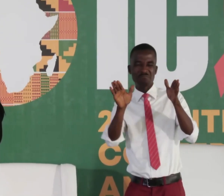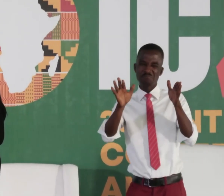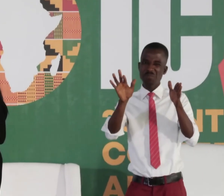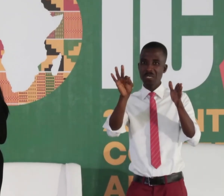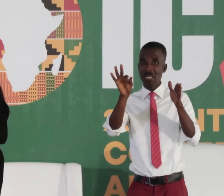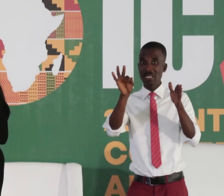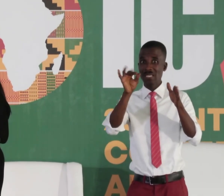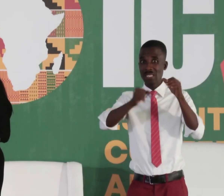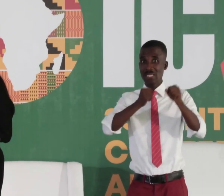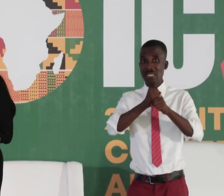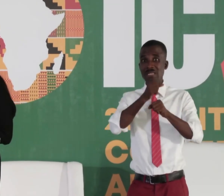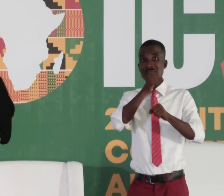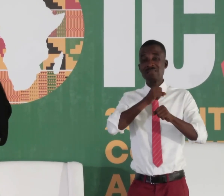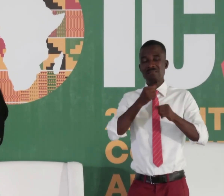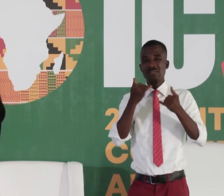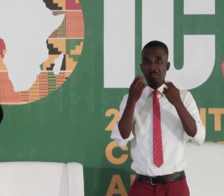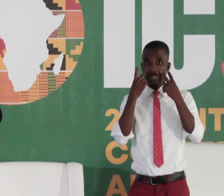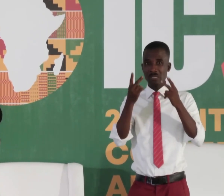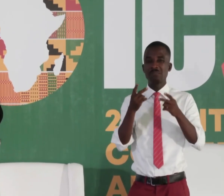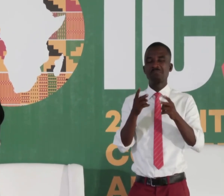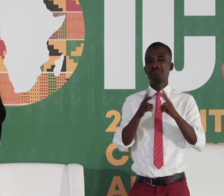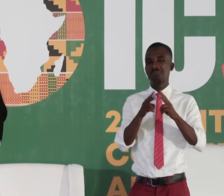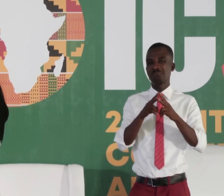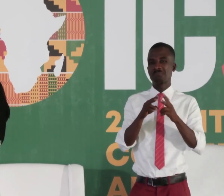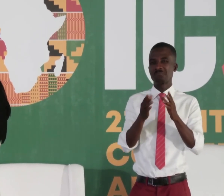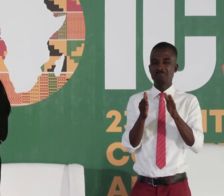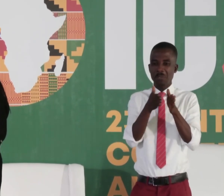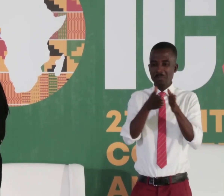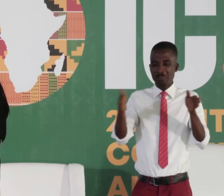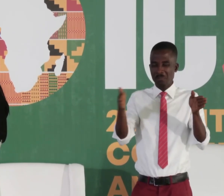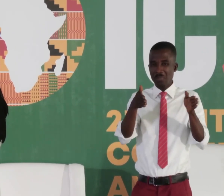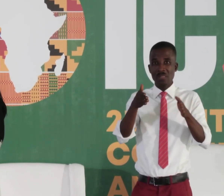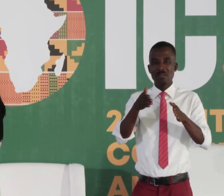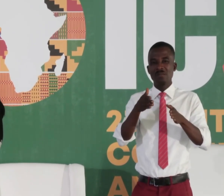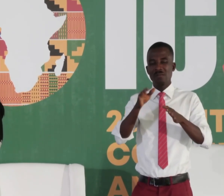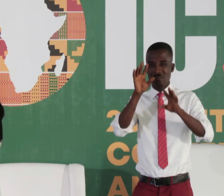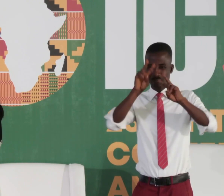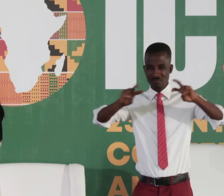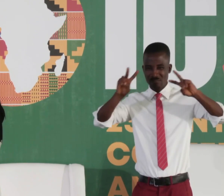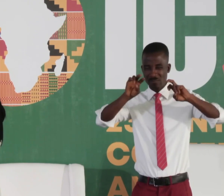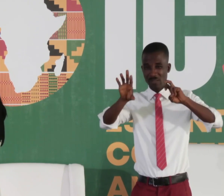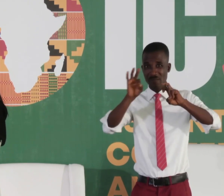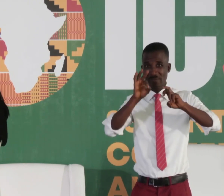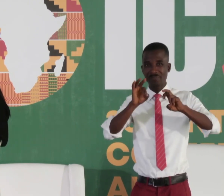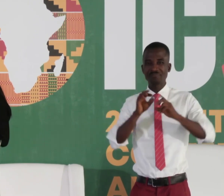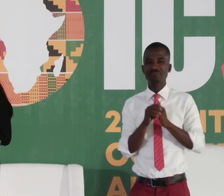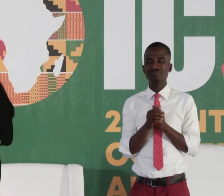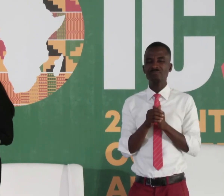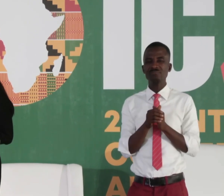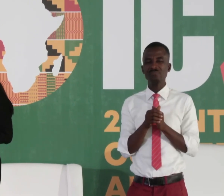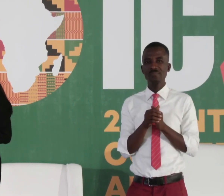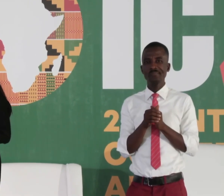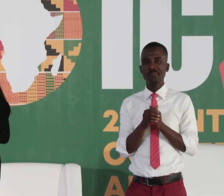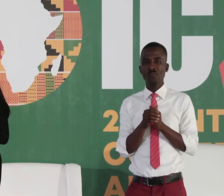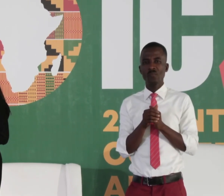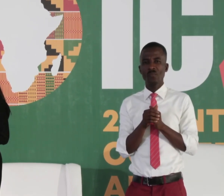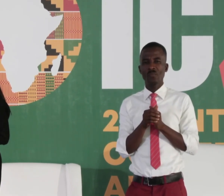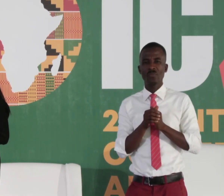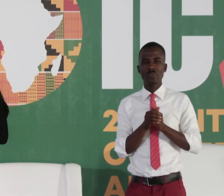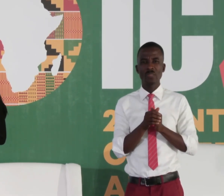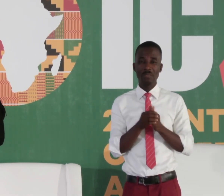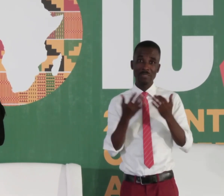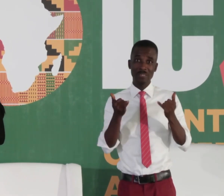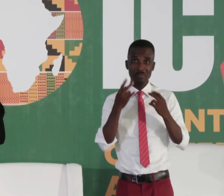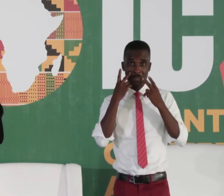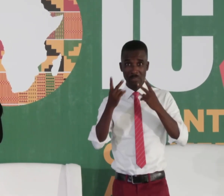19 years of age. And we can see there is also gaps in PEP initiation. Next slide, please.